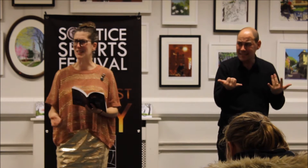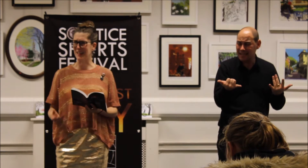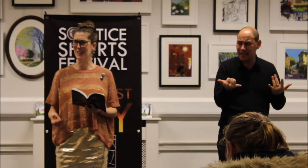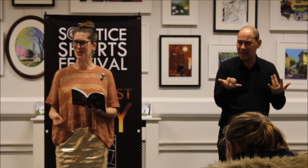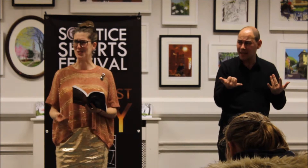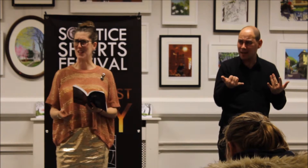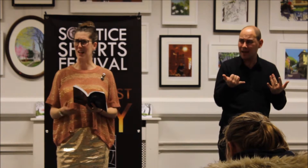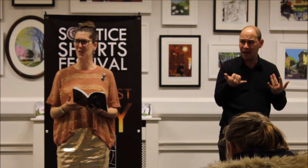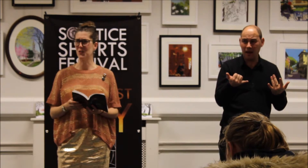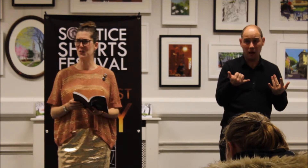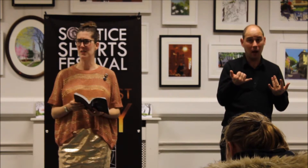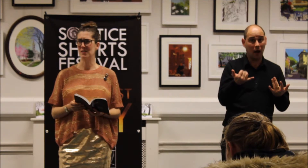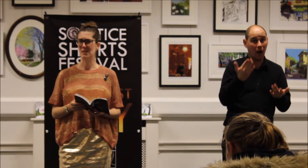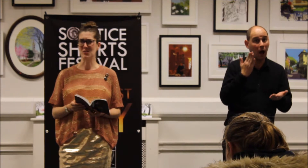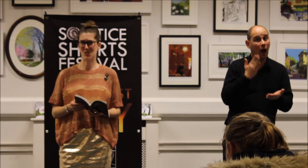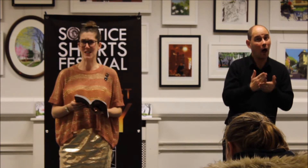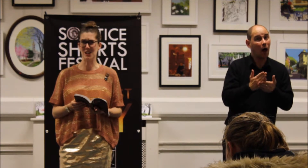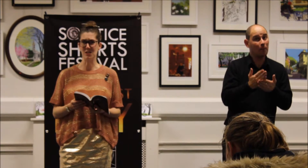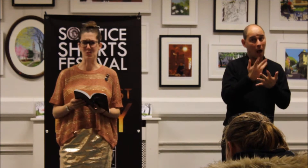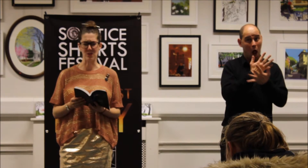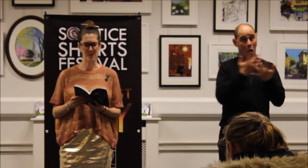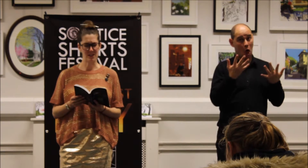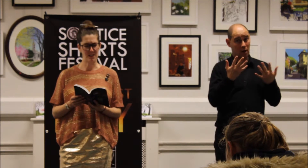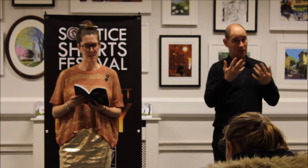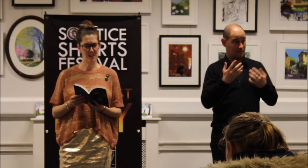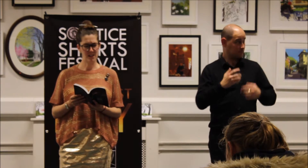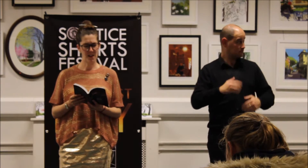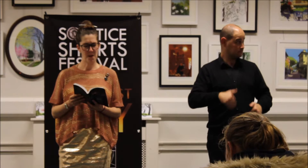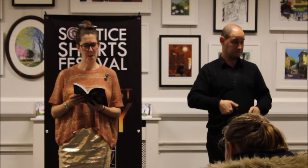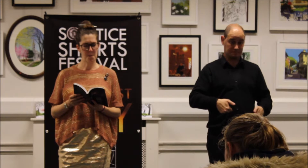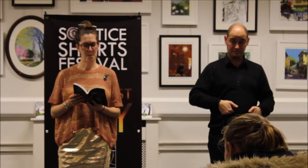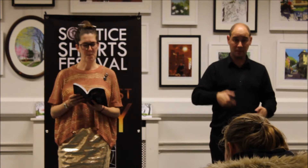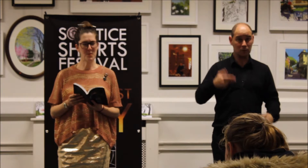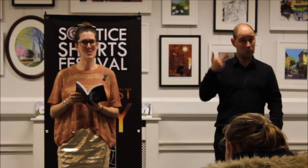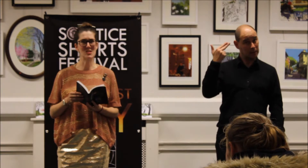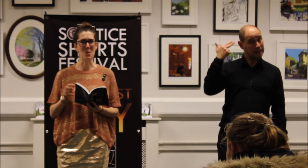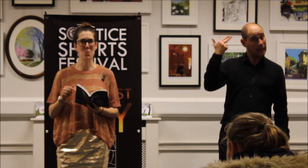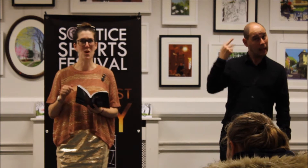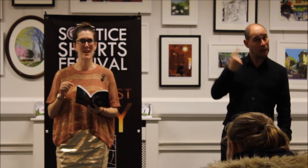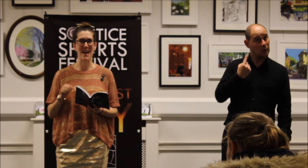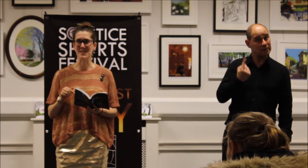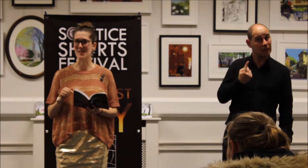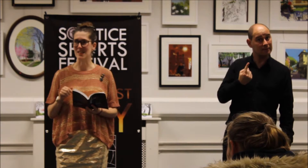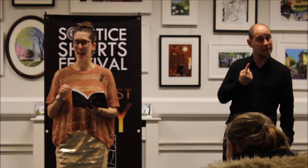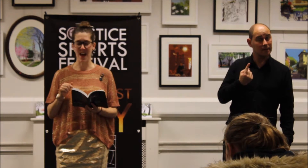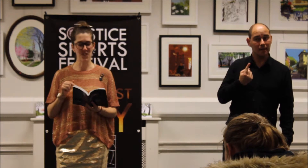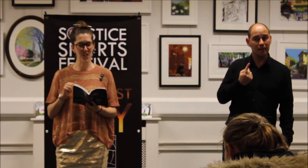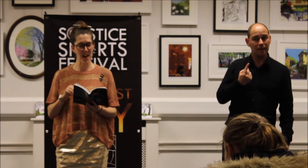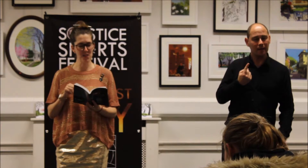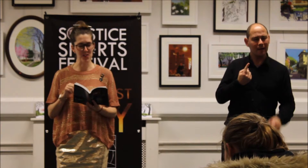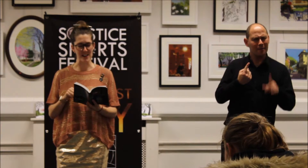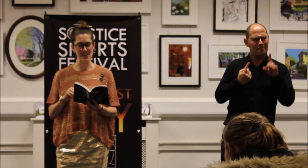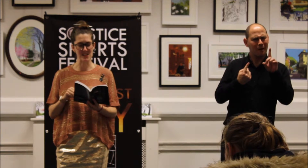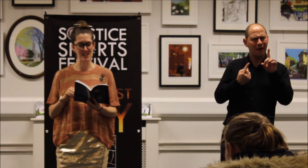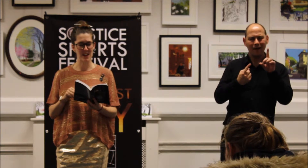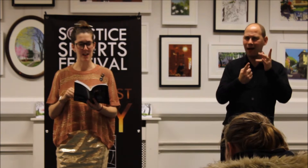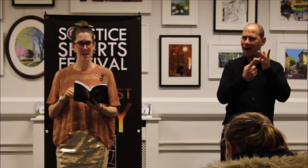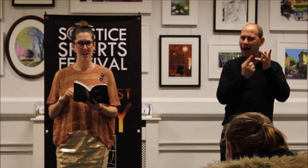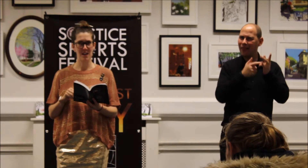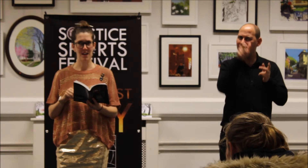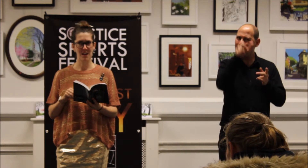lot to kill yourself. She knew. But someone else had found